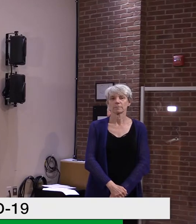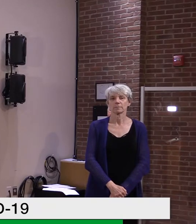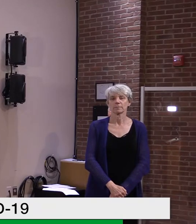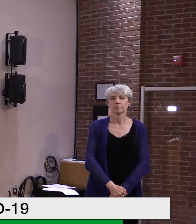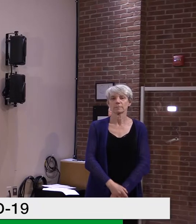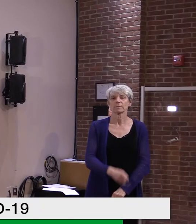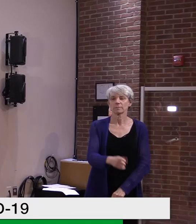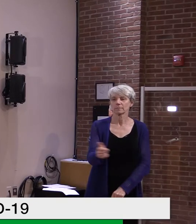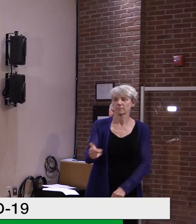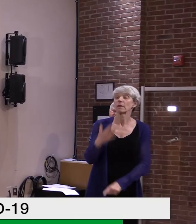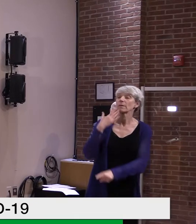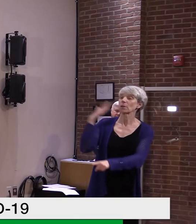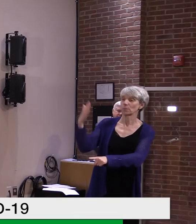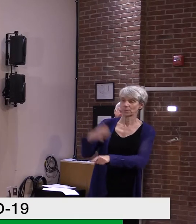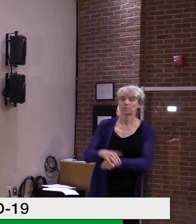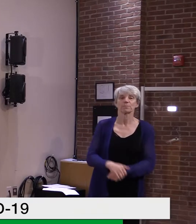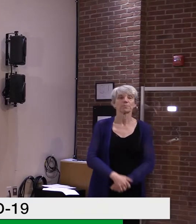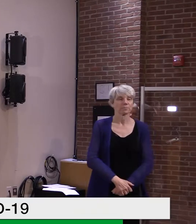All right. Thank you.